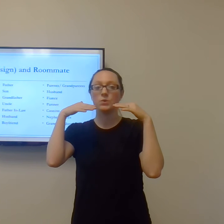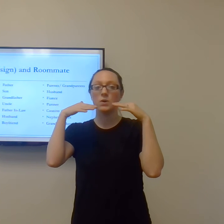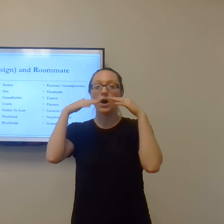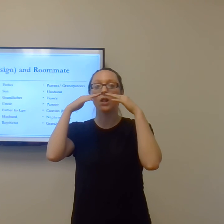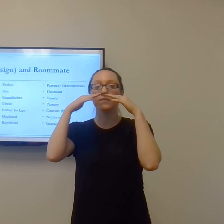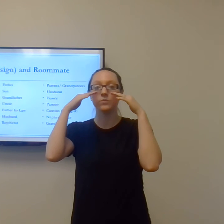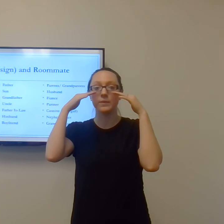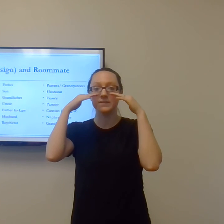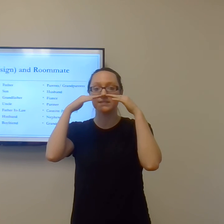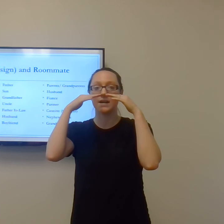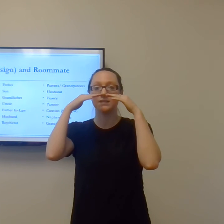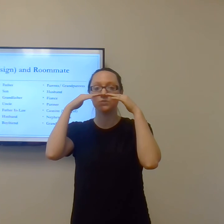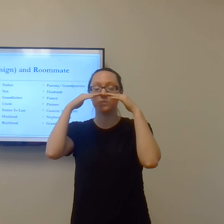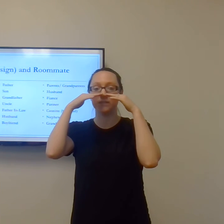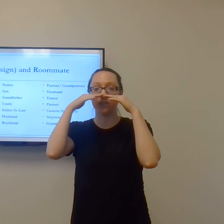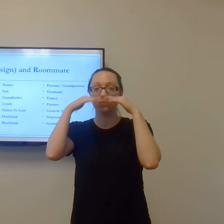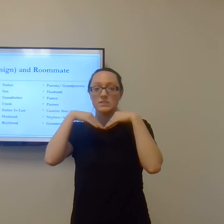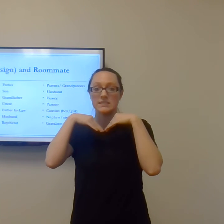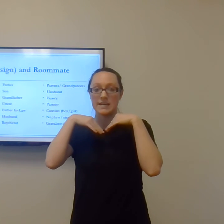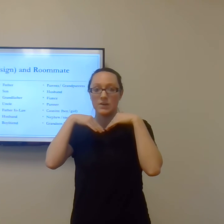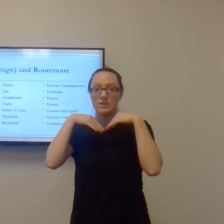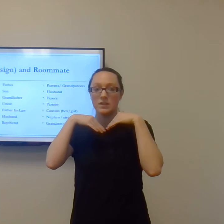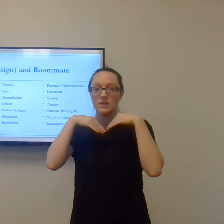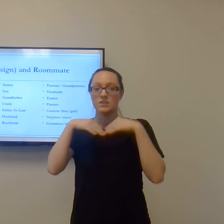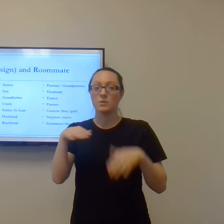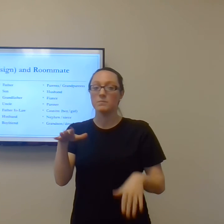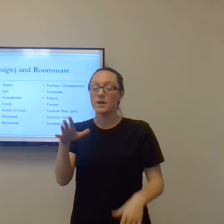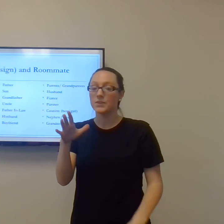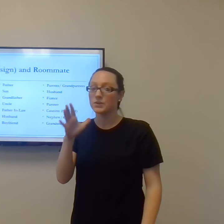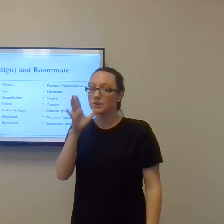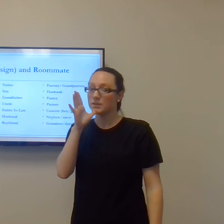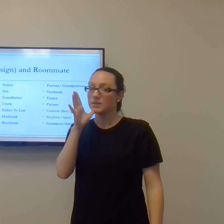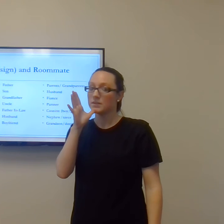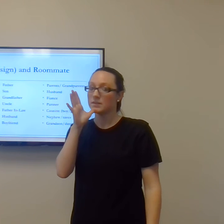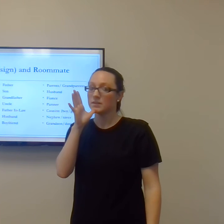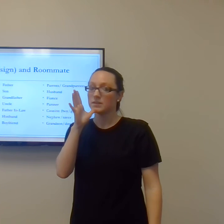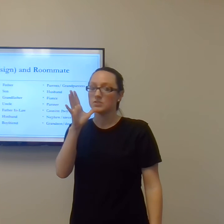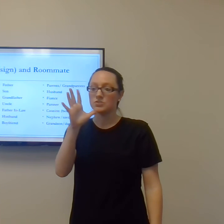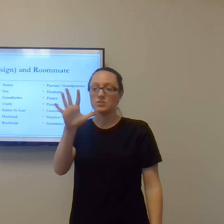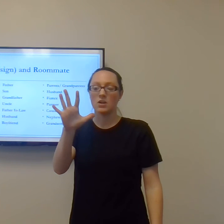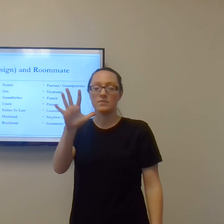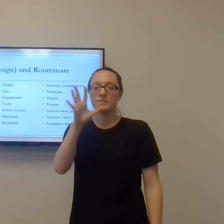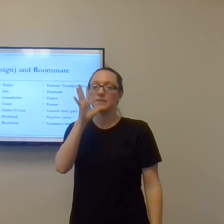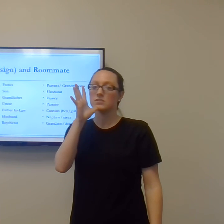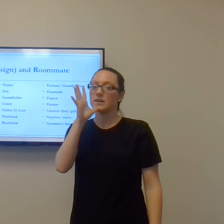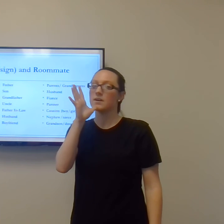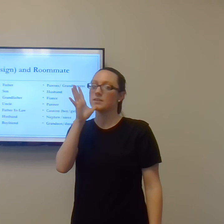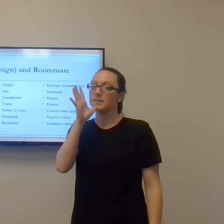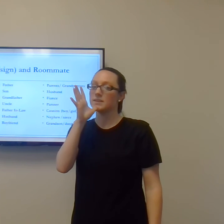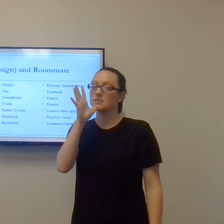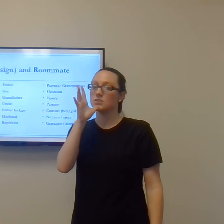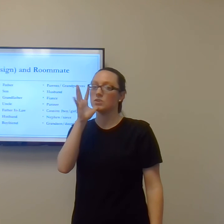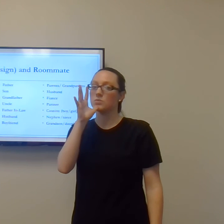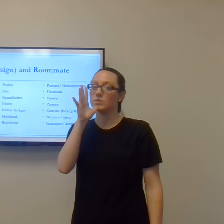So all of the women's signs will be nose down. So mother is all of your fingers out like this. You can wiggle